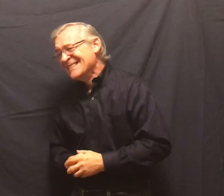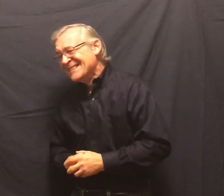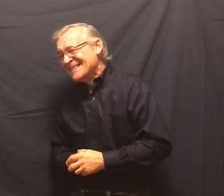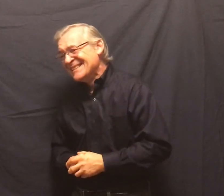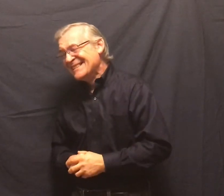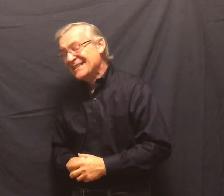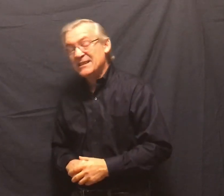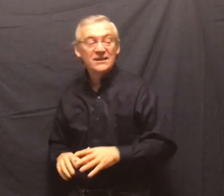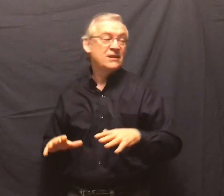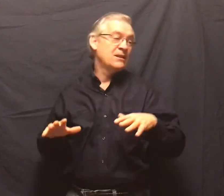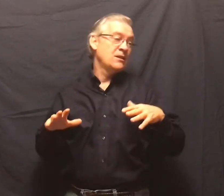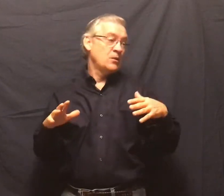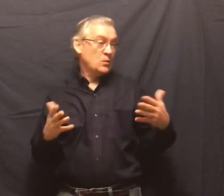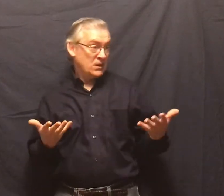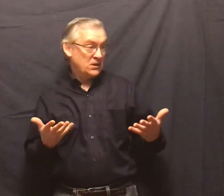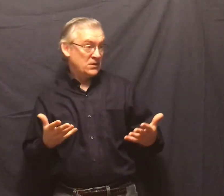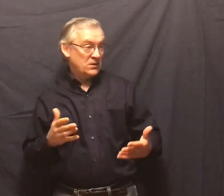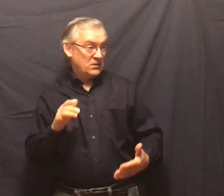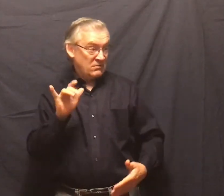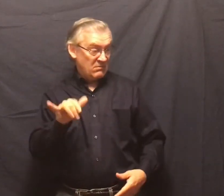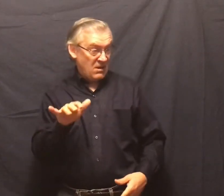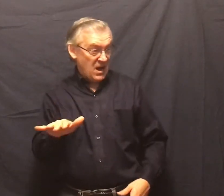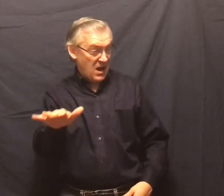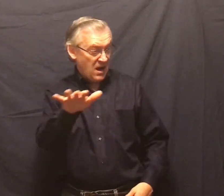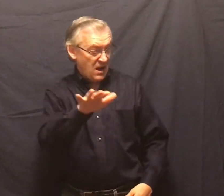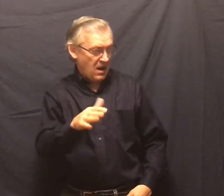"Well, it's 10 acres, said George.